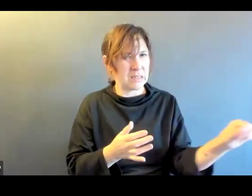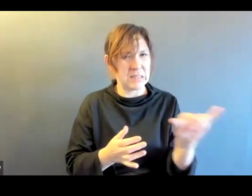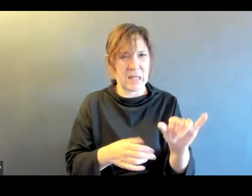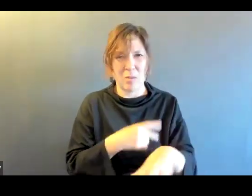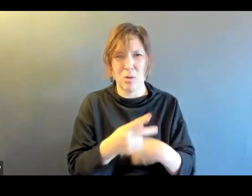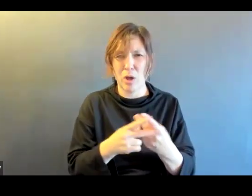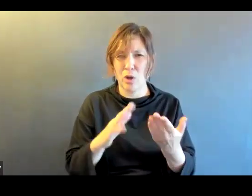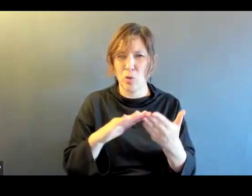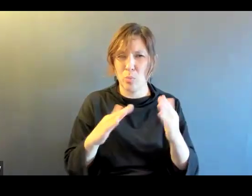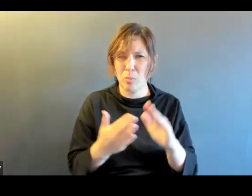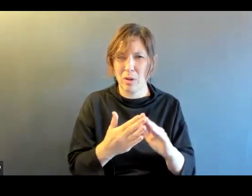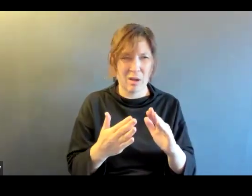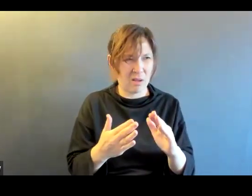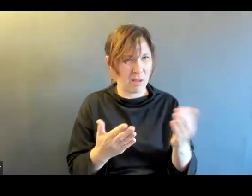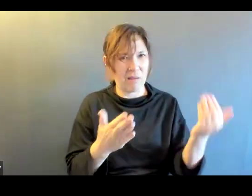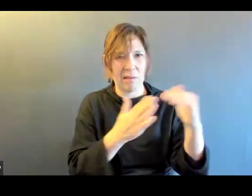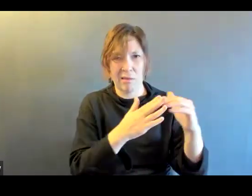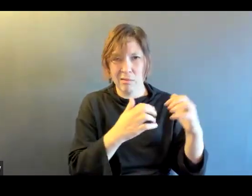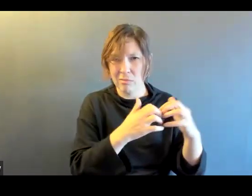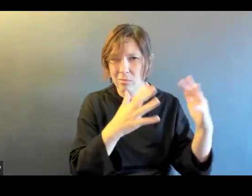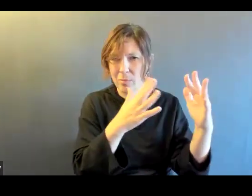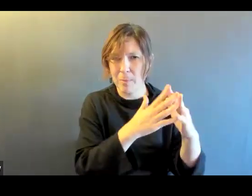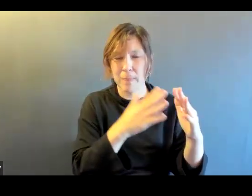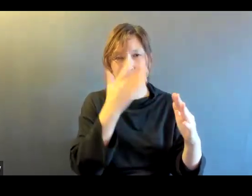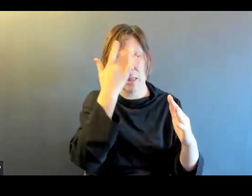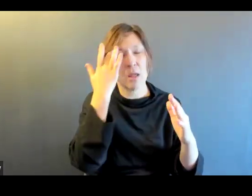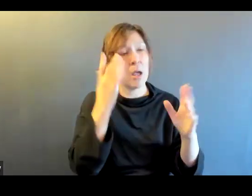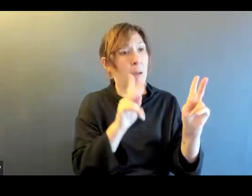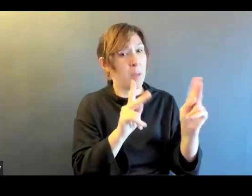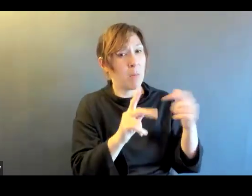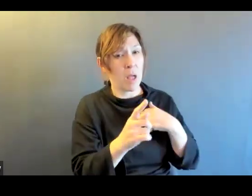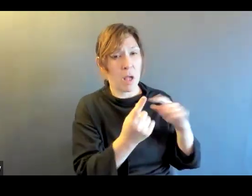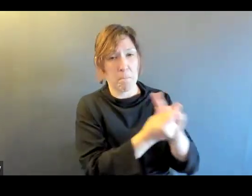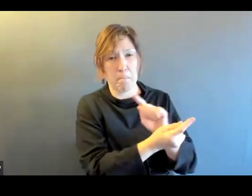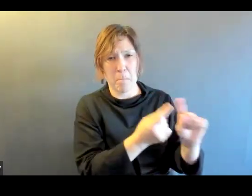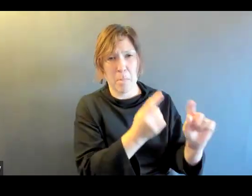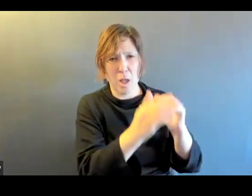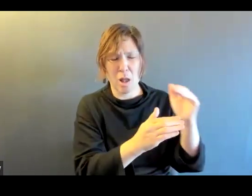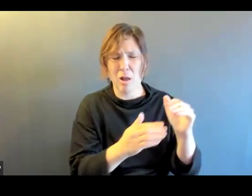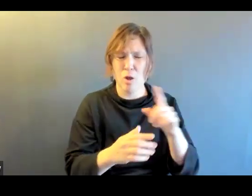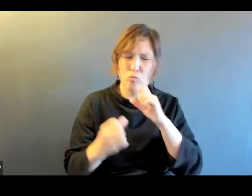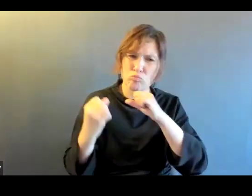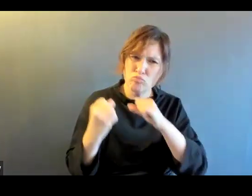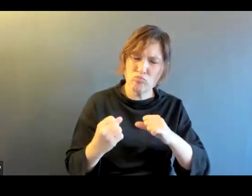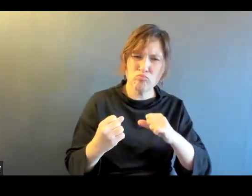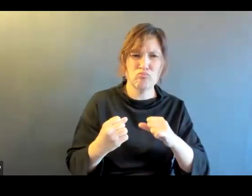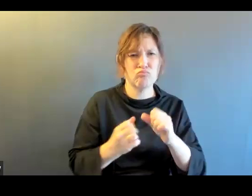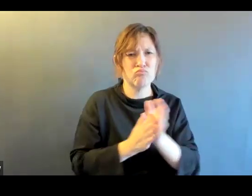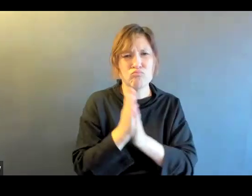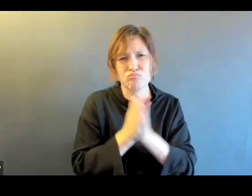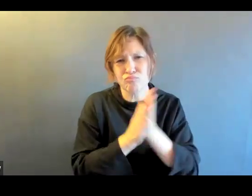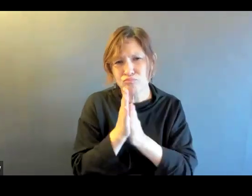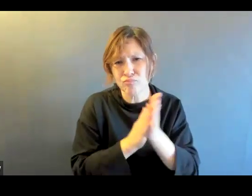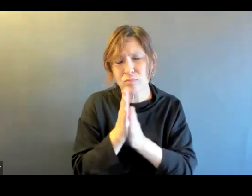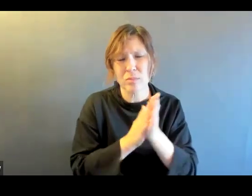had. All the adults whom I've met are fiercely passionate about their profession and love on their students